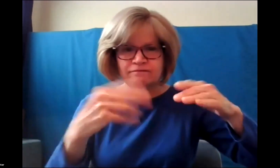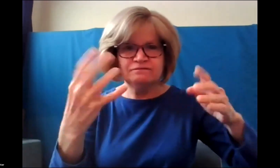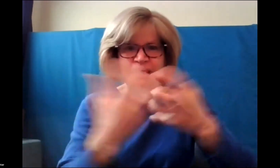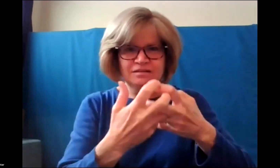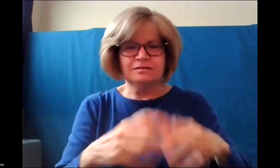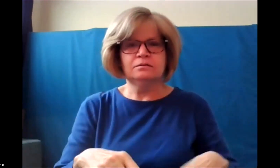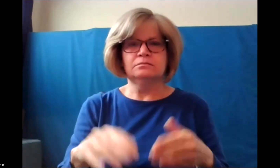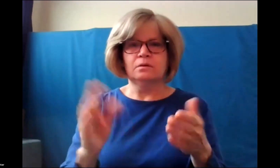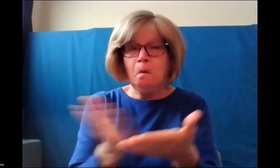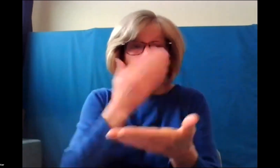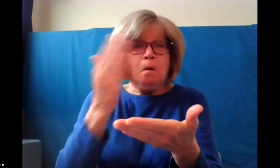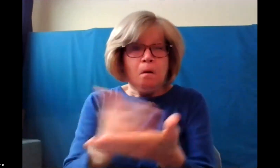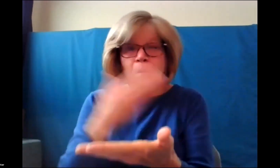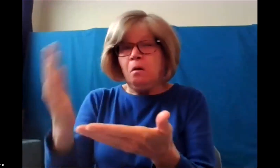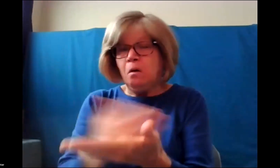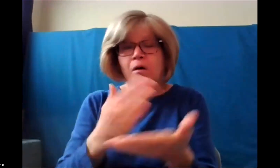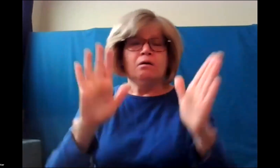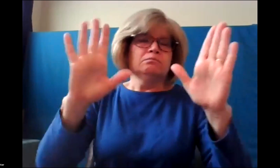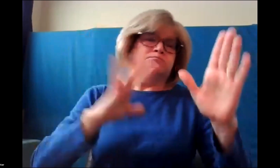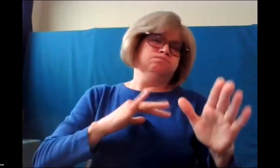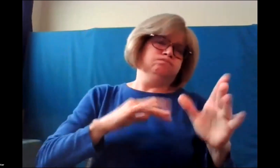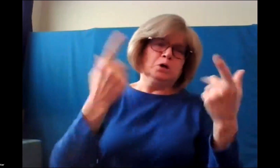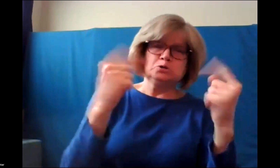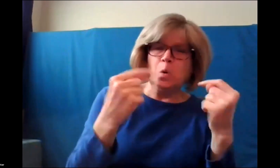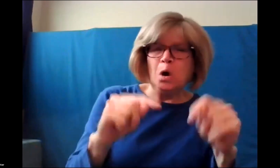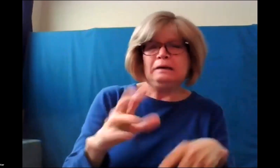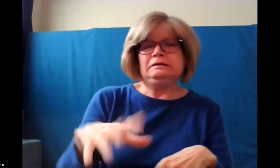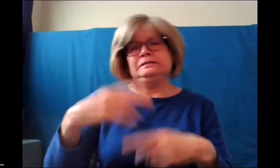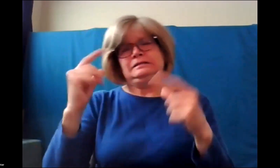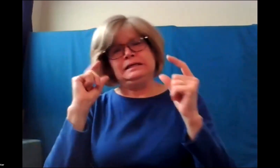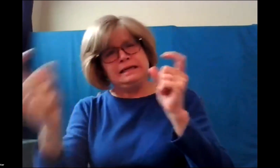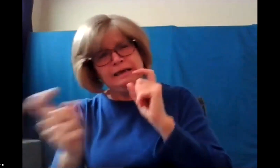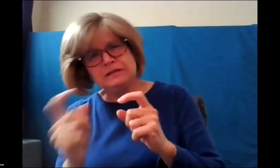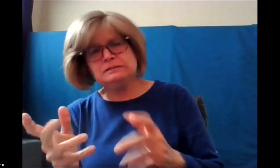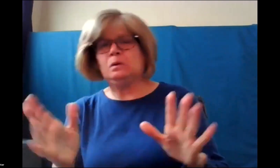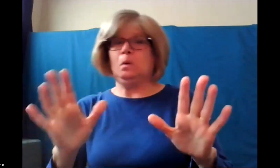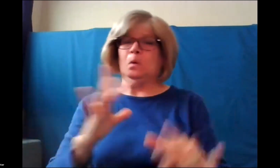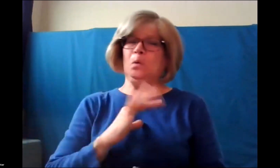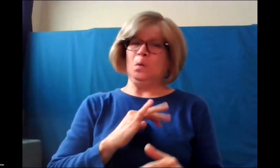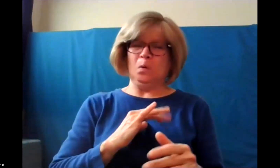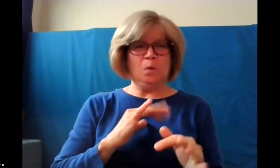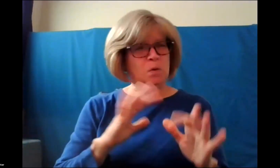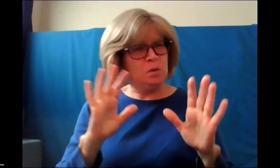of magnificent toys and other wonderful gifts. It was a treat in itself.